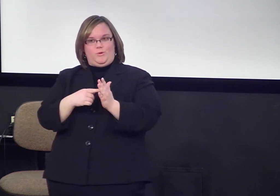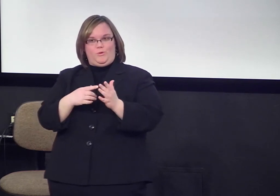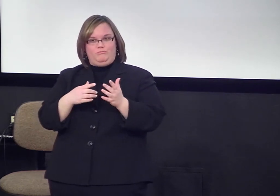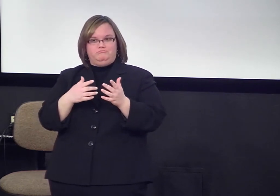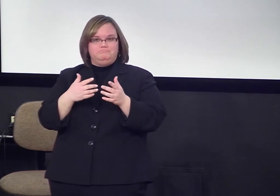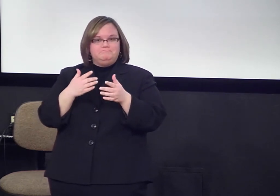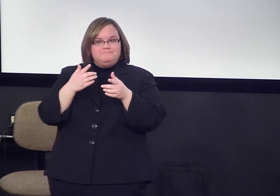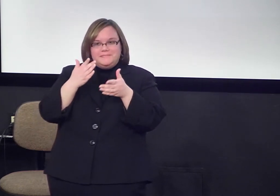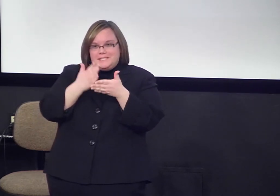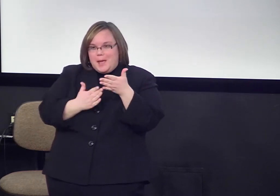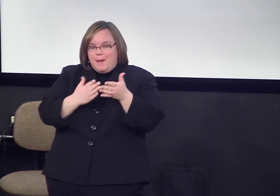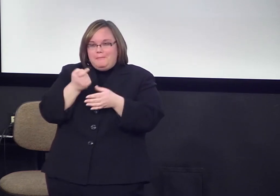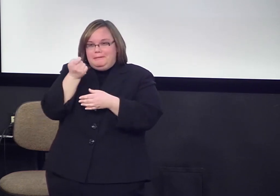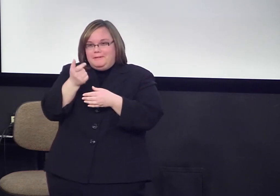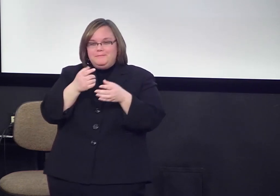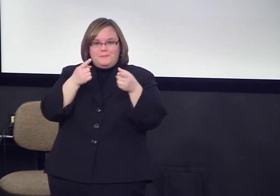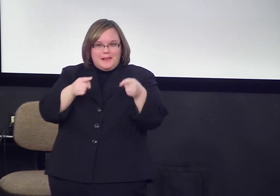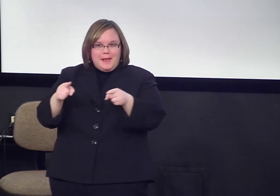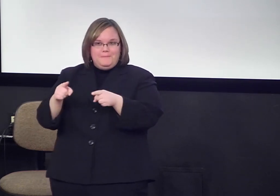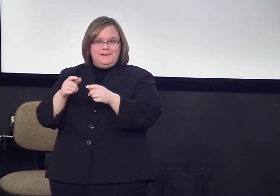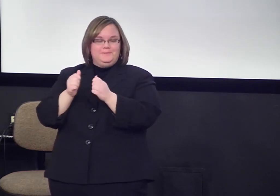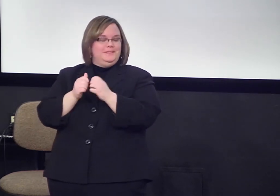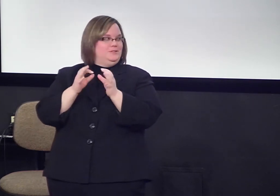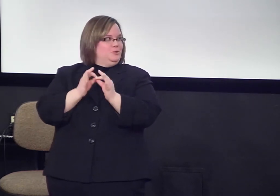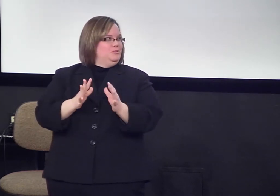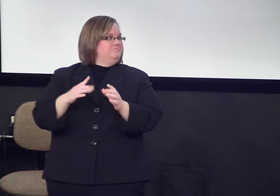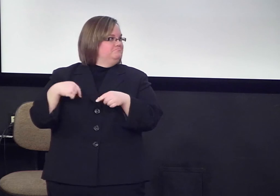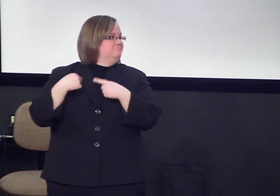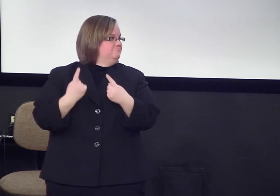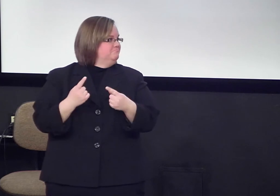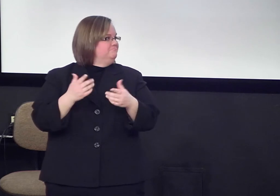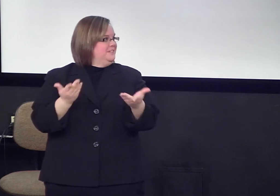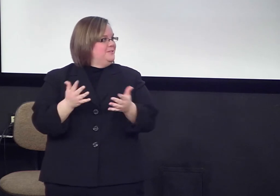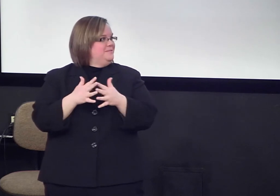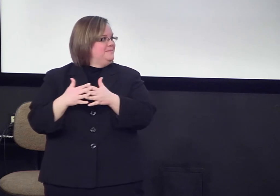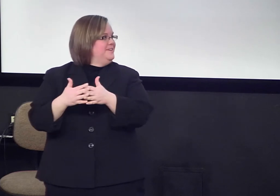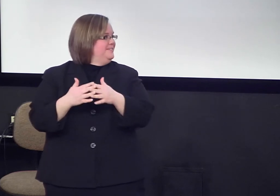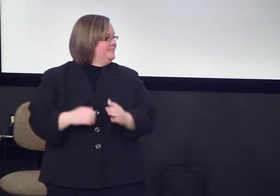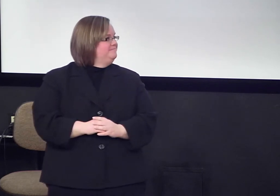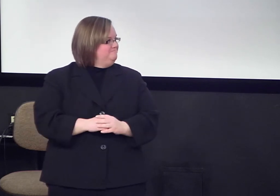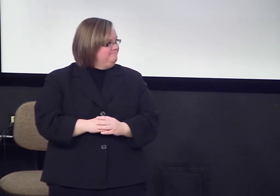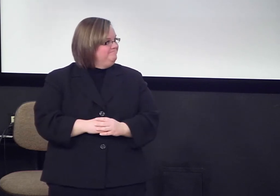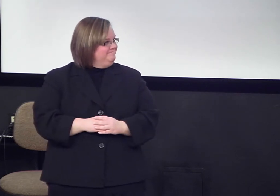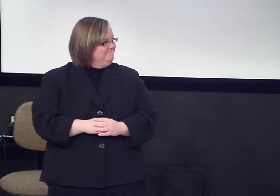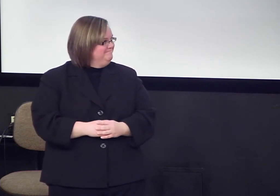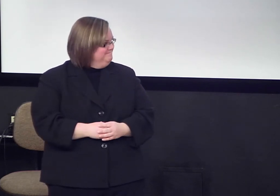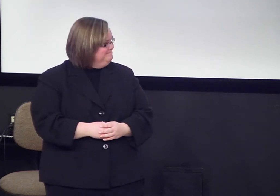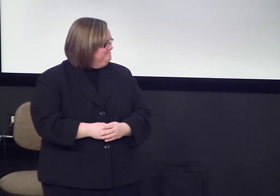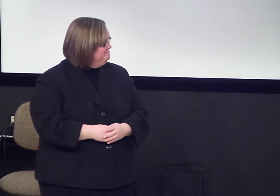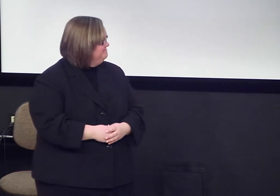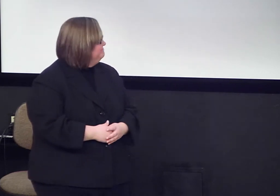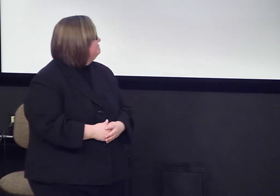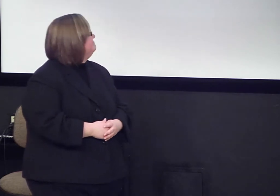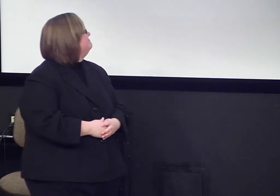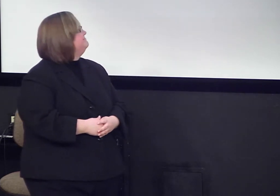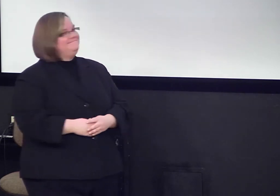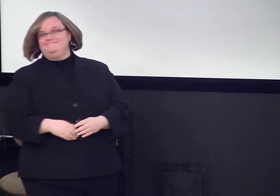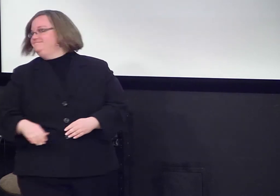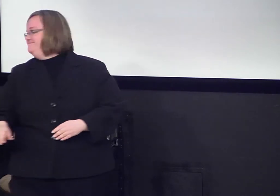And in our studies, we'll show some of what's happening with the actual interpreting process in VRS in